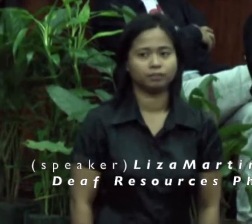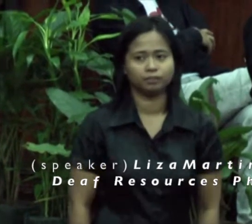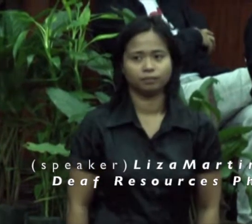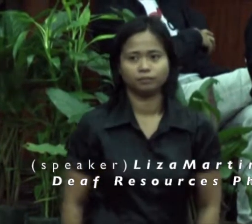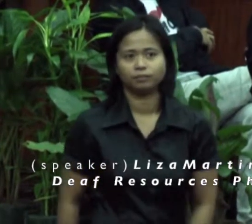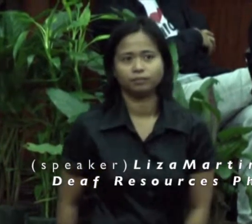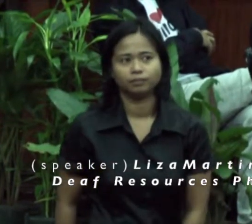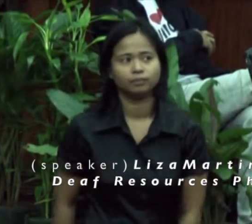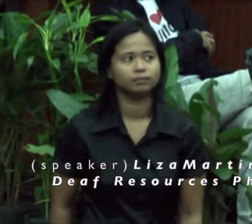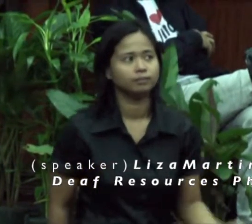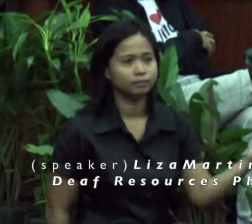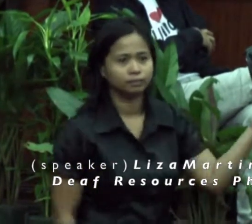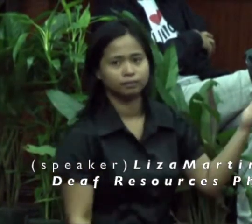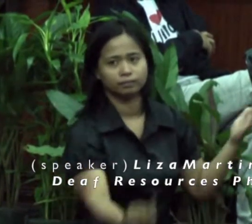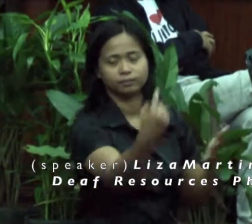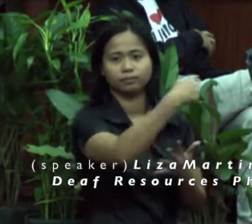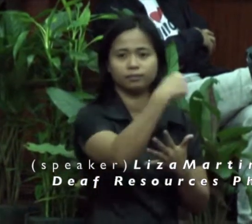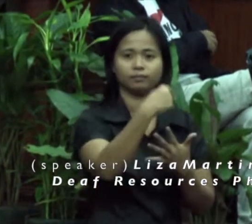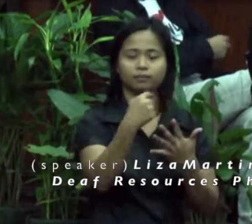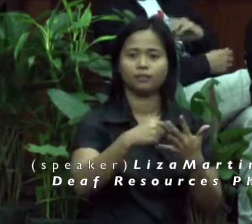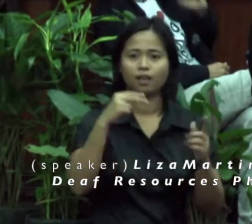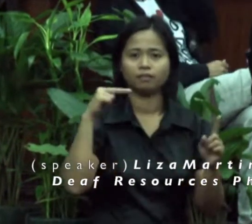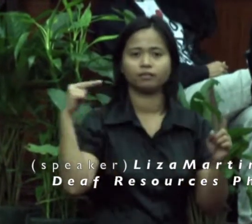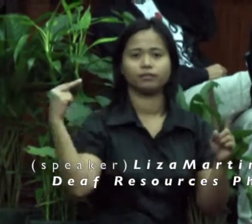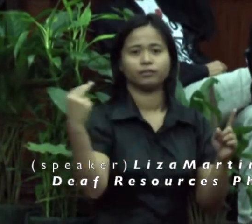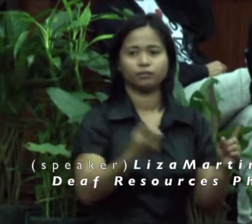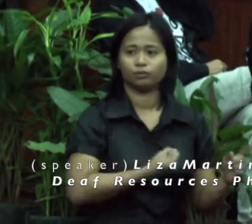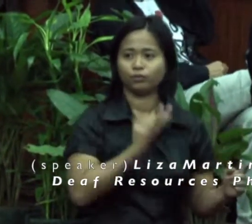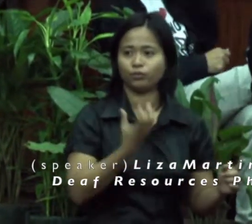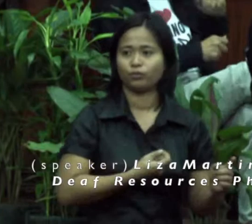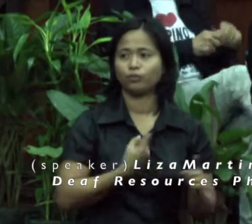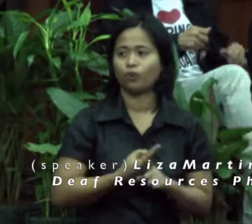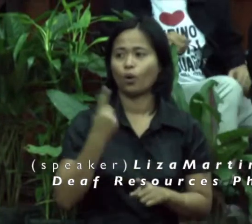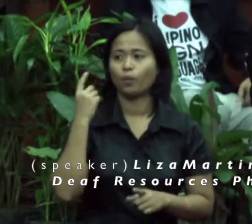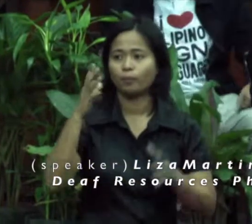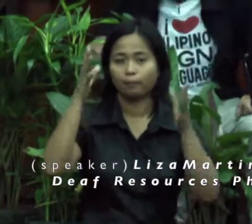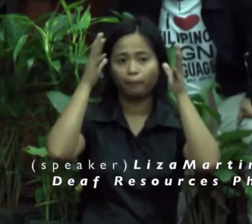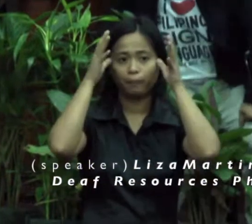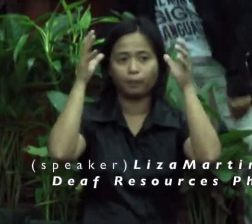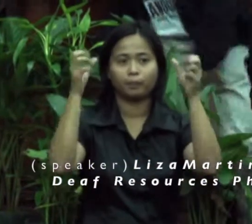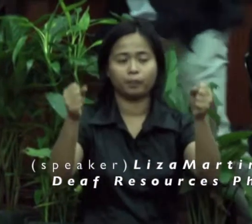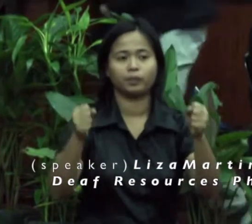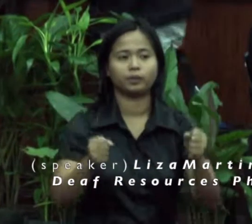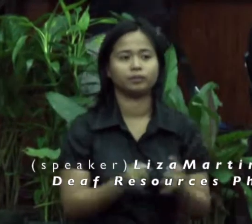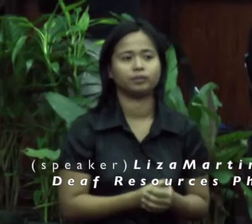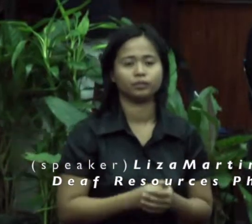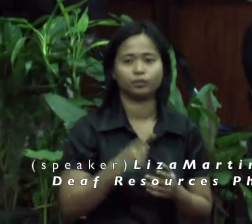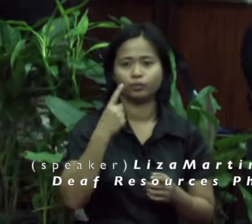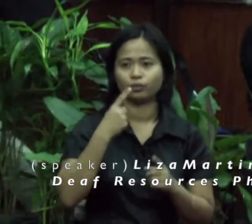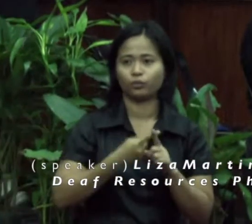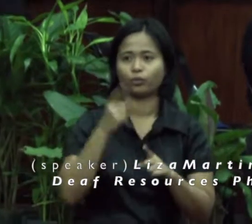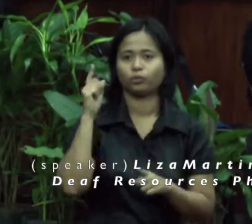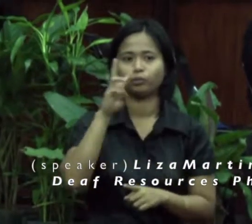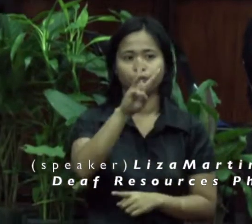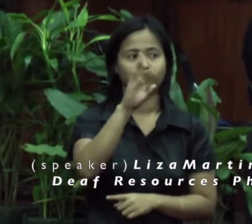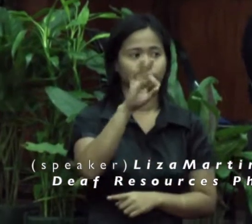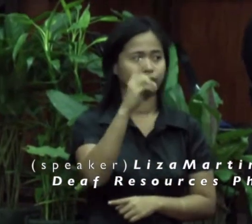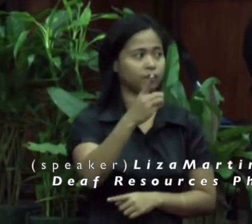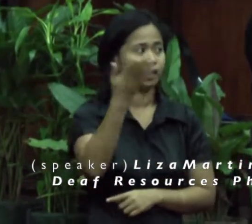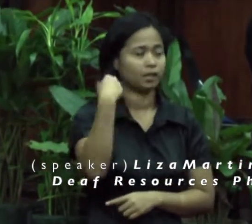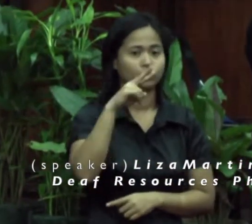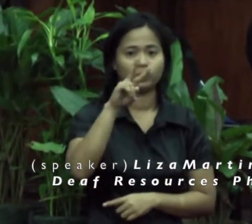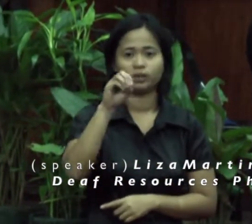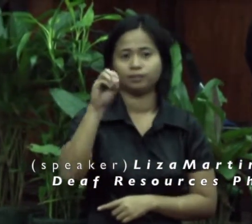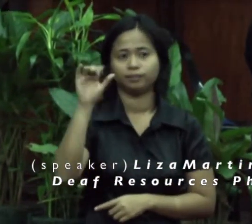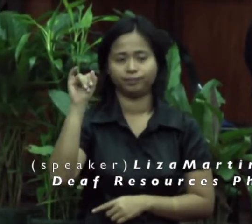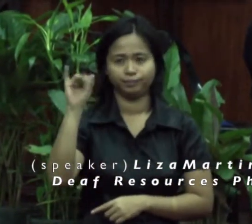Okay, these are some of the views expressed by the President, Colin Allen of the World Federation of the Deaf in